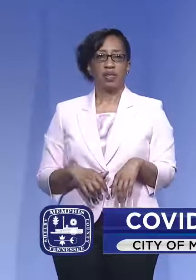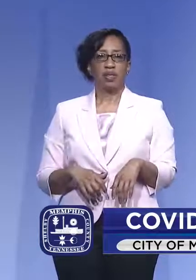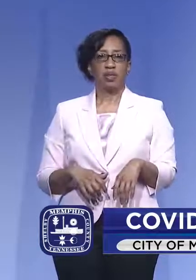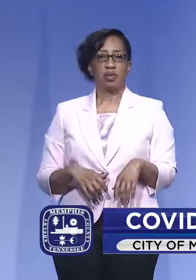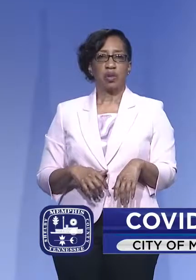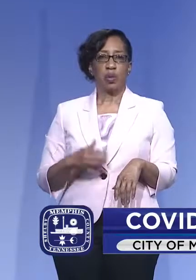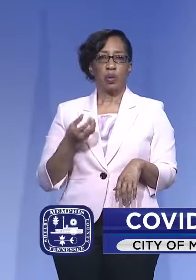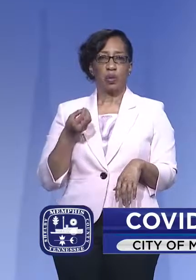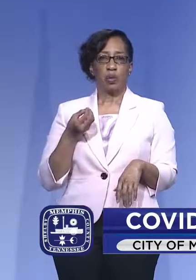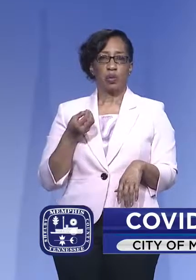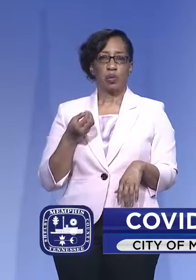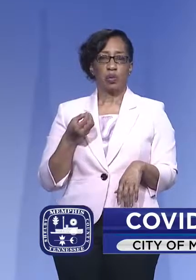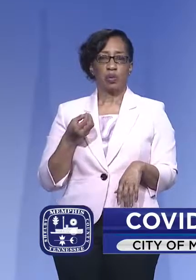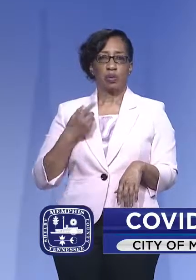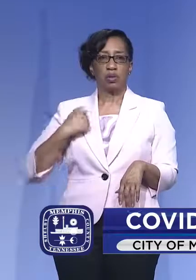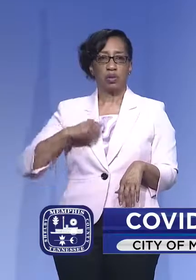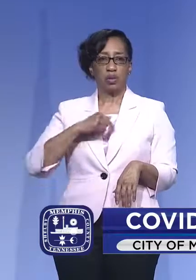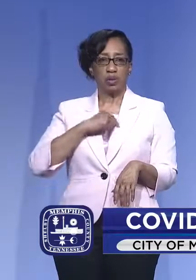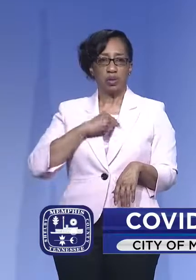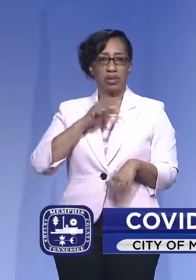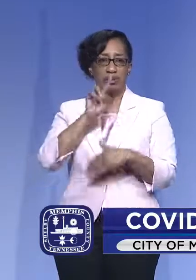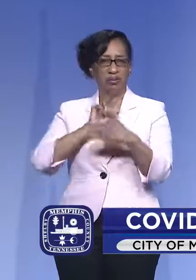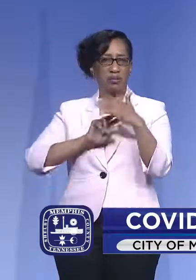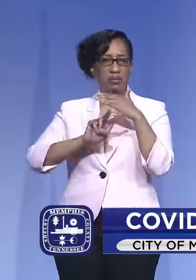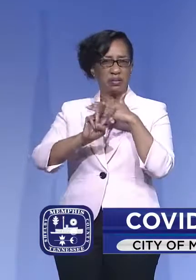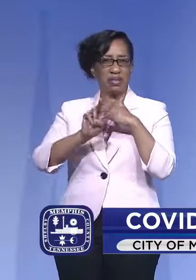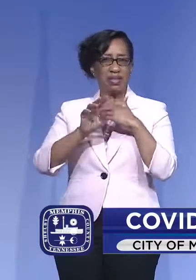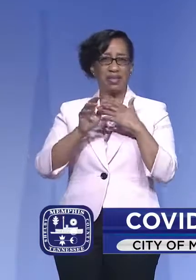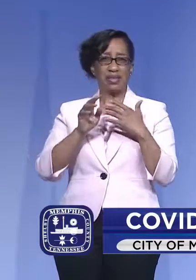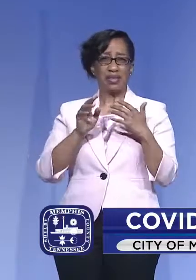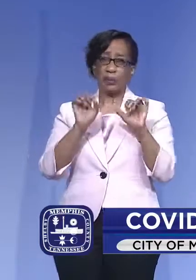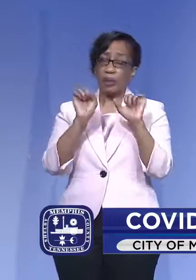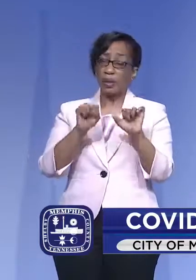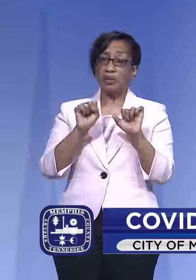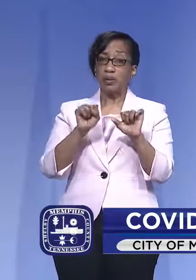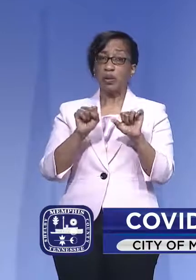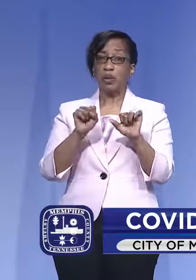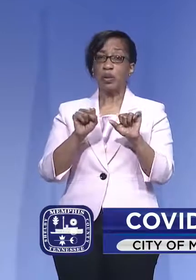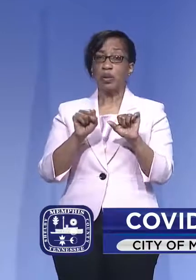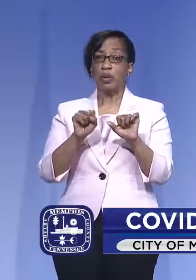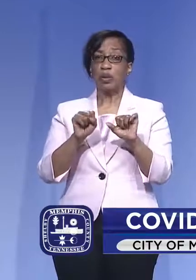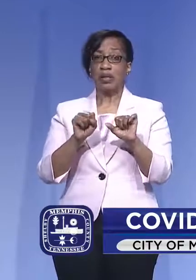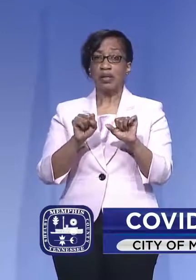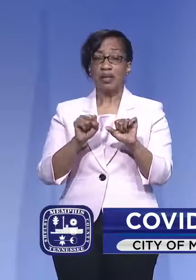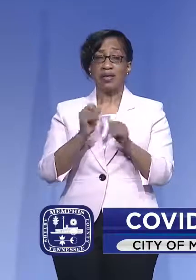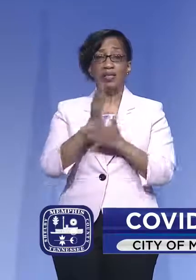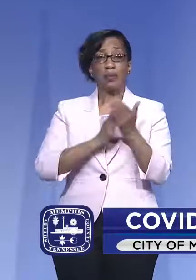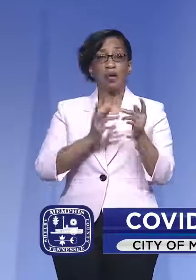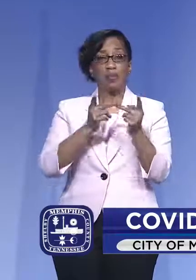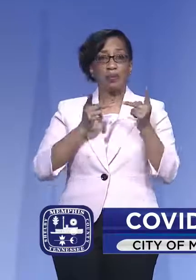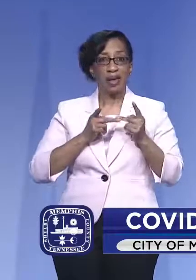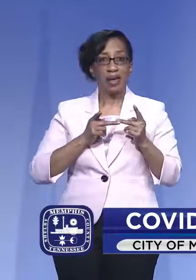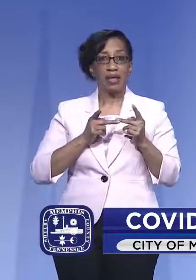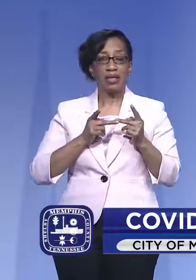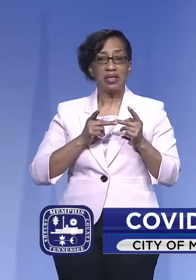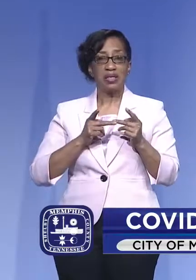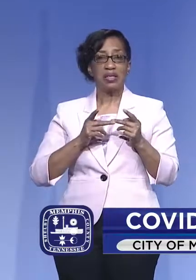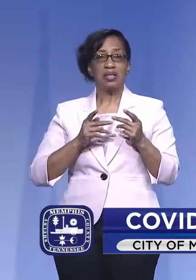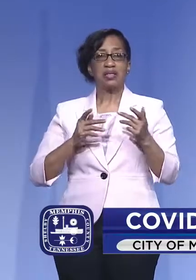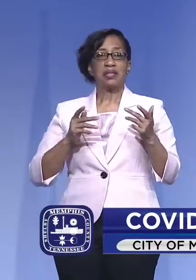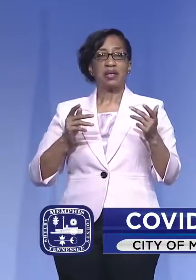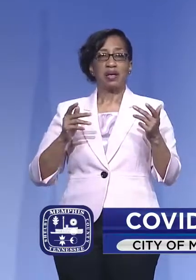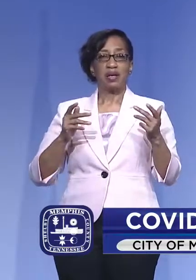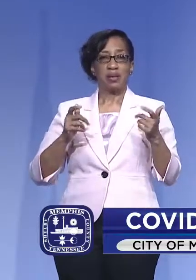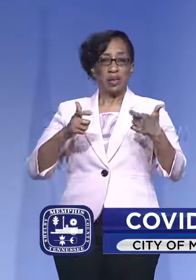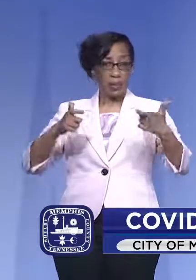there is, as we forecast at the beginning of this, there is likely a time when mass vaccination sites are not the prime delivery